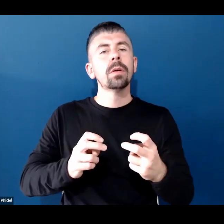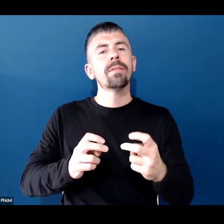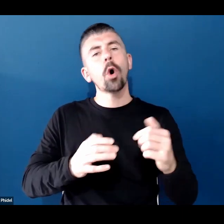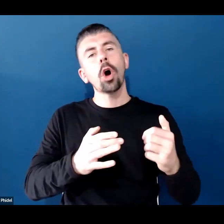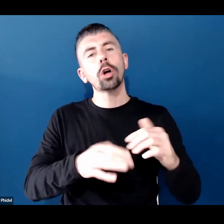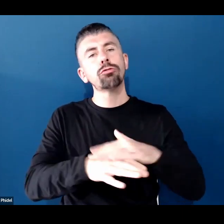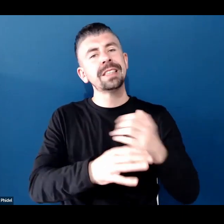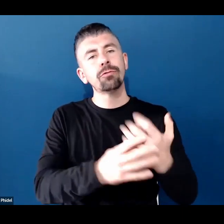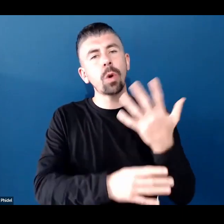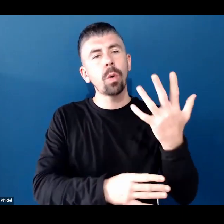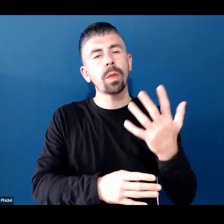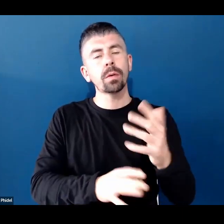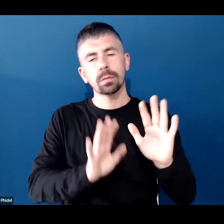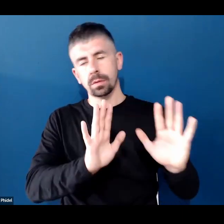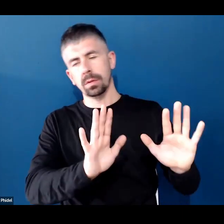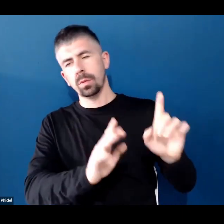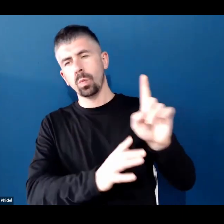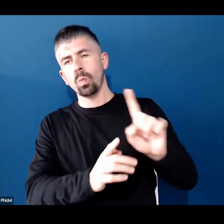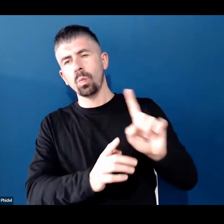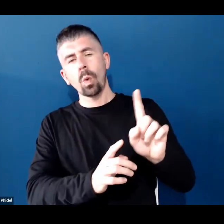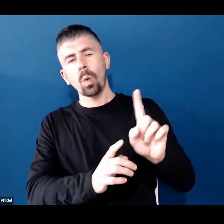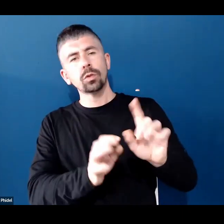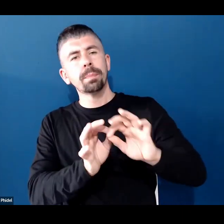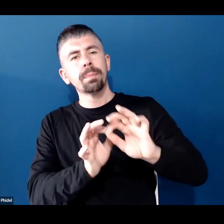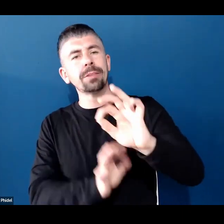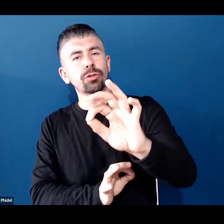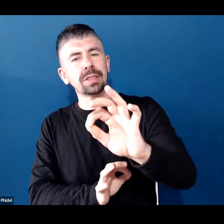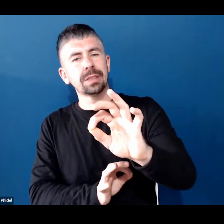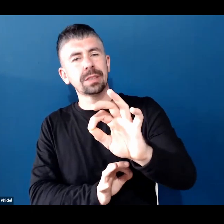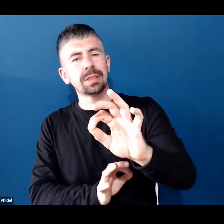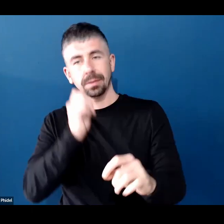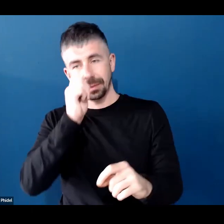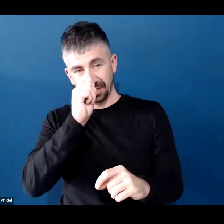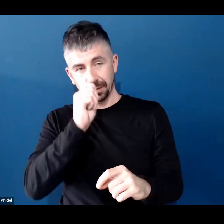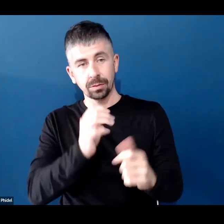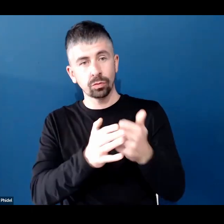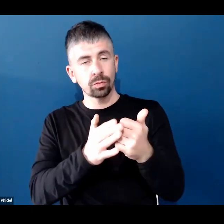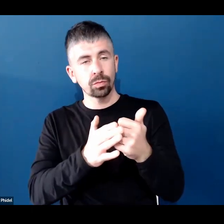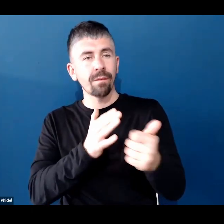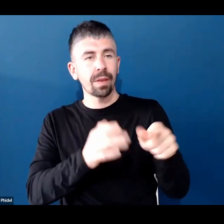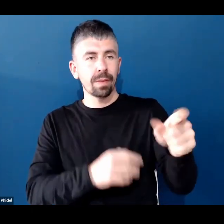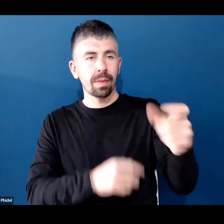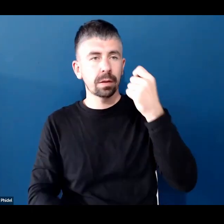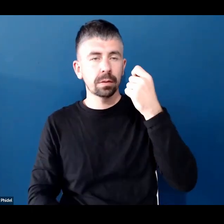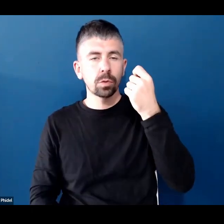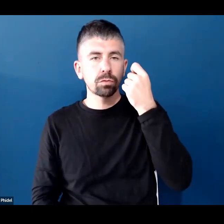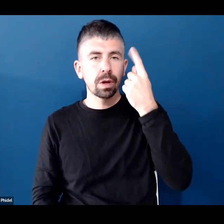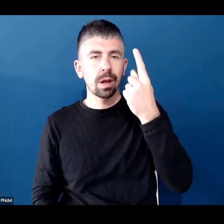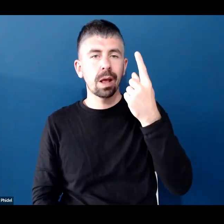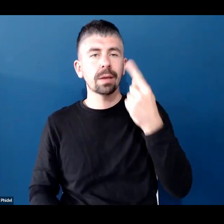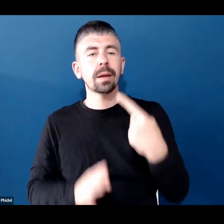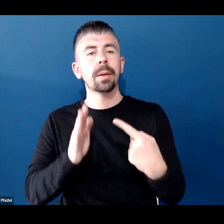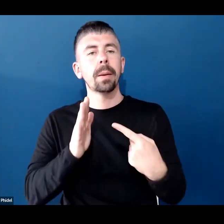just first starting by like, okay, what are you measuring? And very often you realize they don't take into account